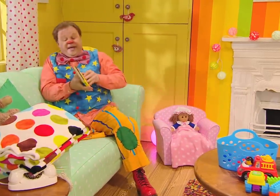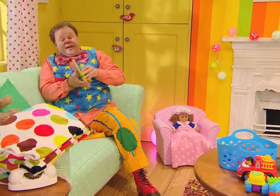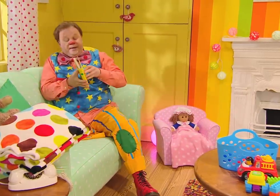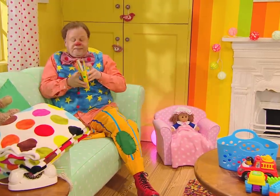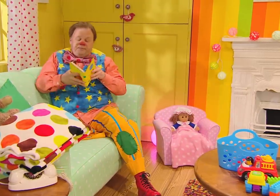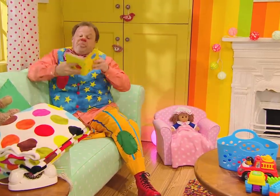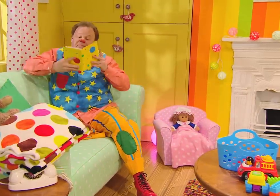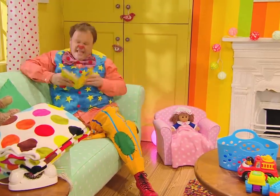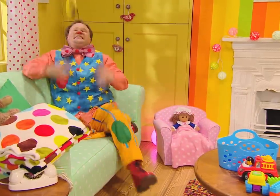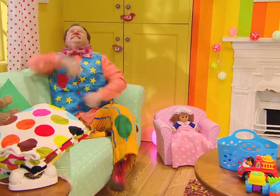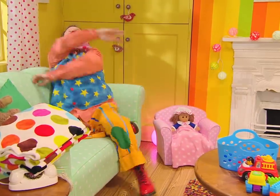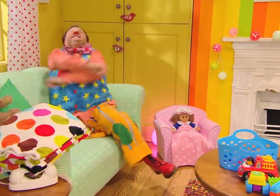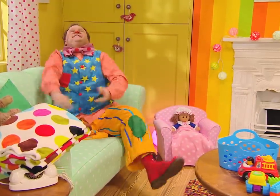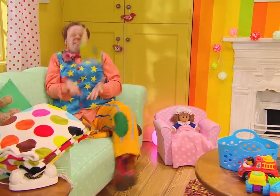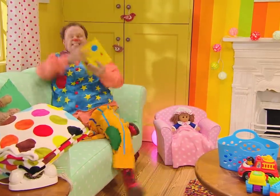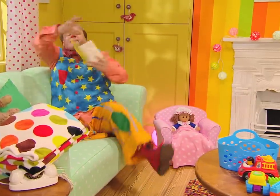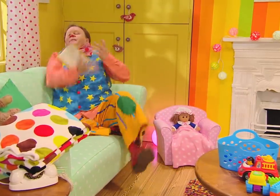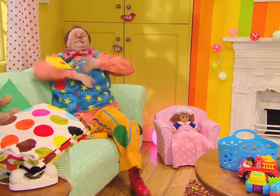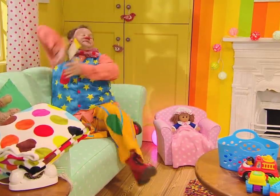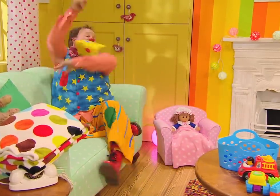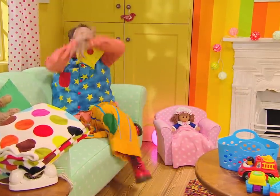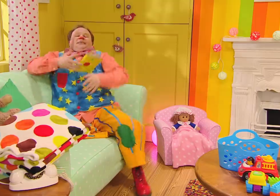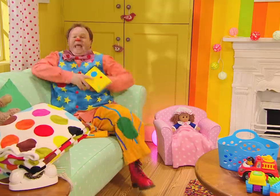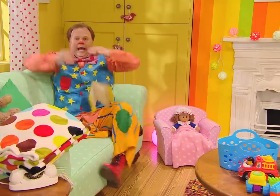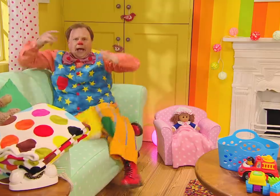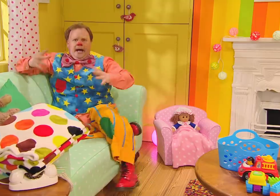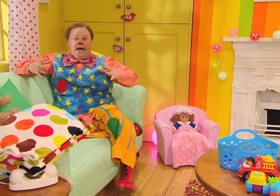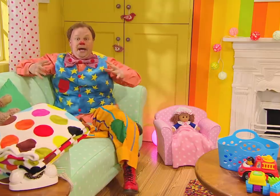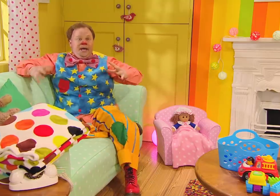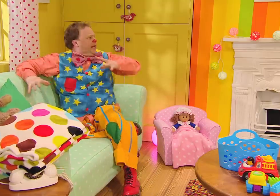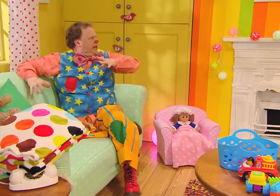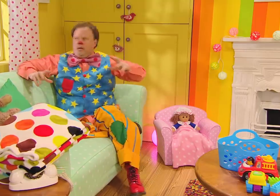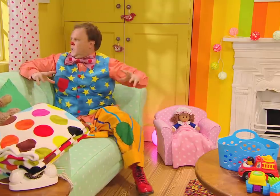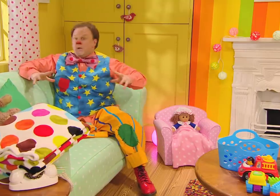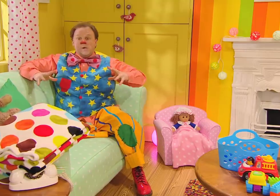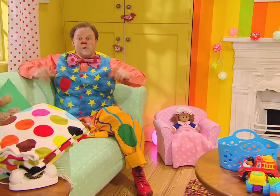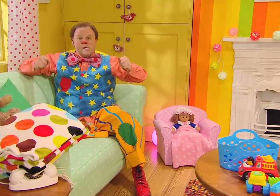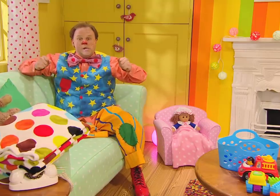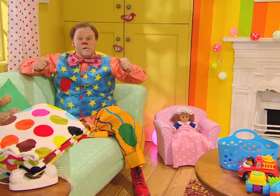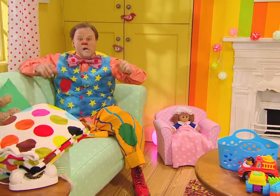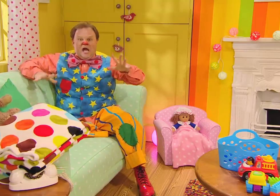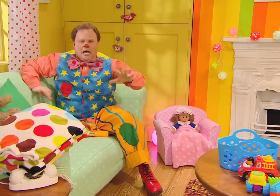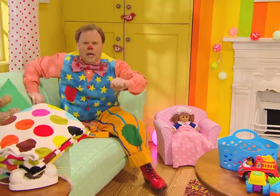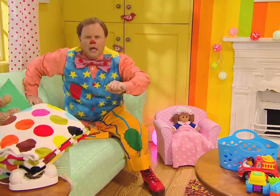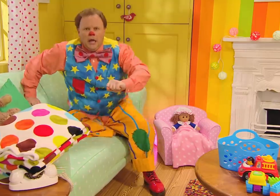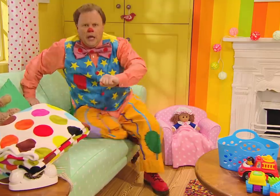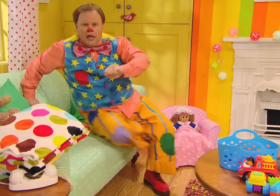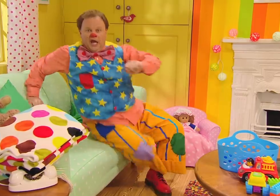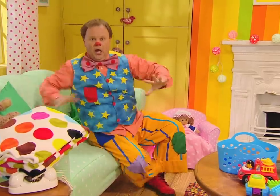Quick, Mr. Tumble. Answer to the farm before it wakes up Grandad